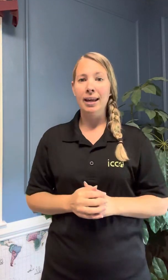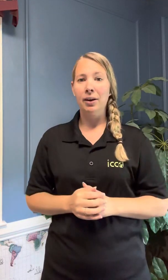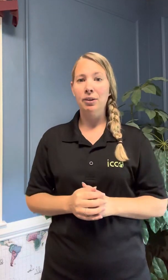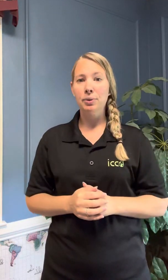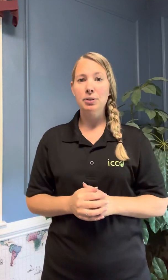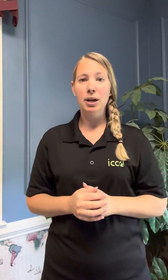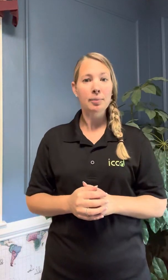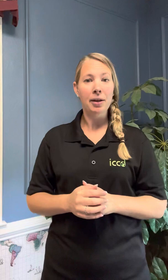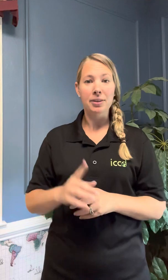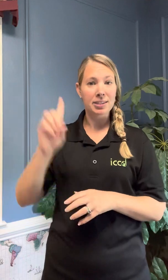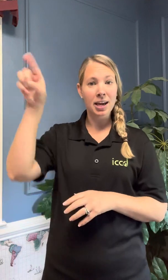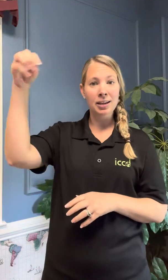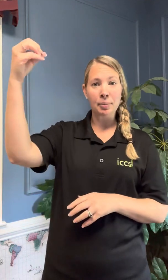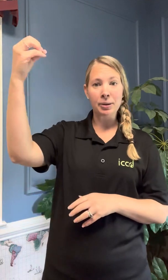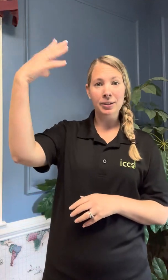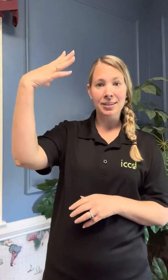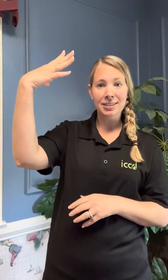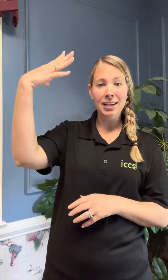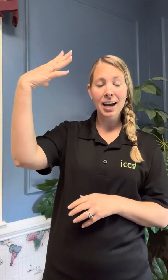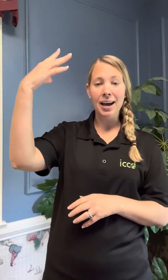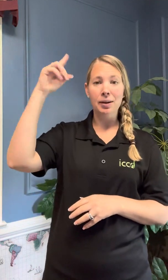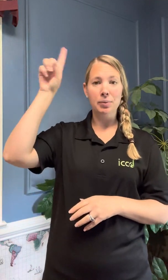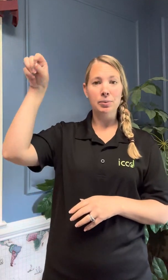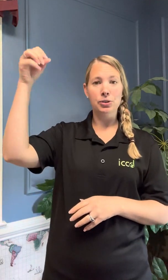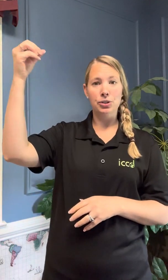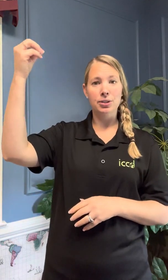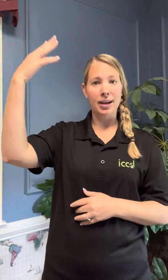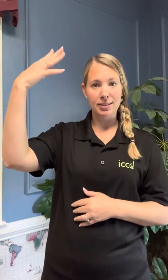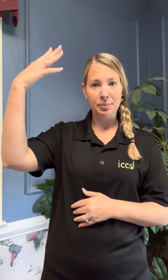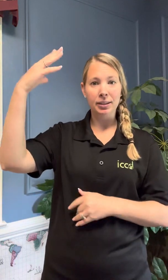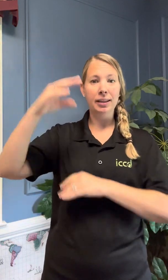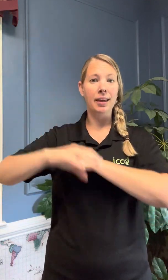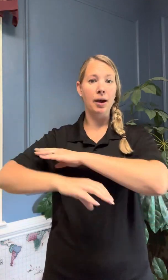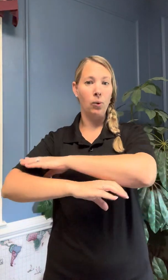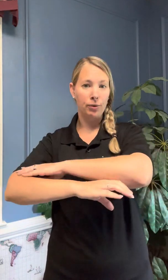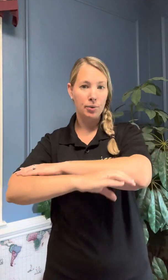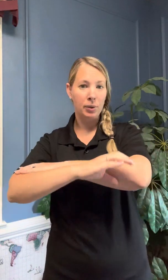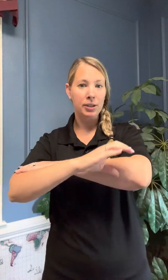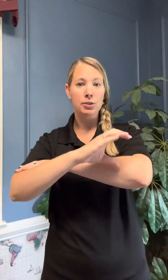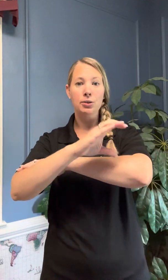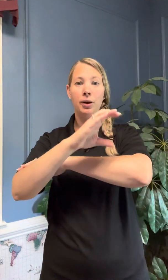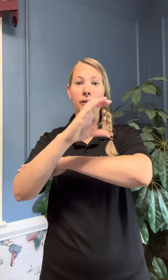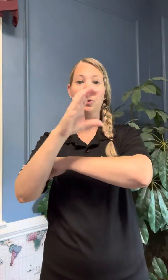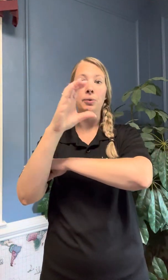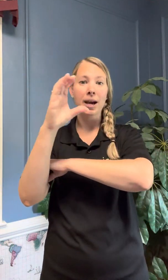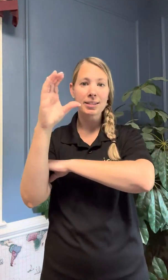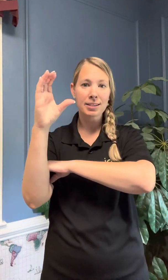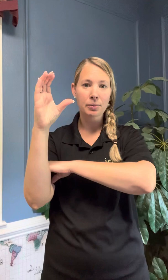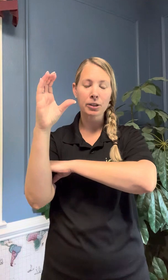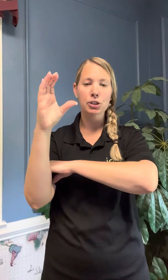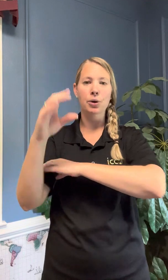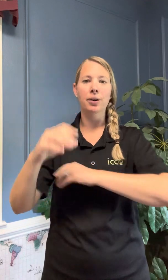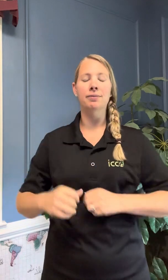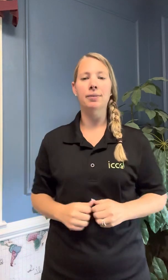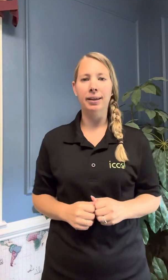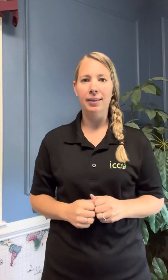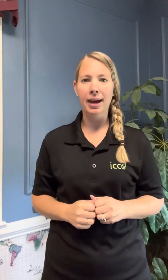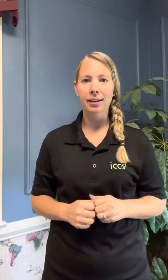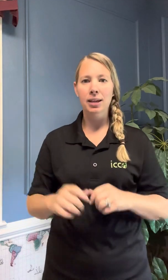Now, if we were talking about the sun appeared in the sky, we would just sign something like that, or if we wanted to do on the horizon, we could show it like that.